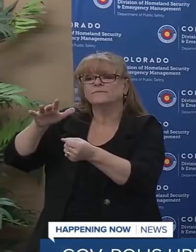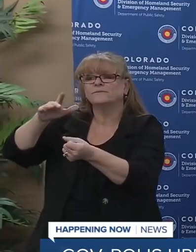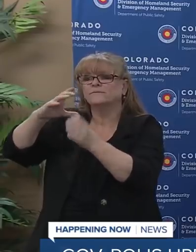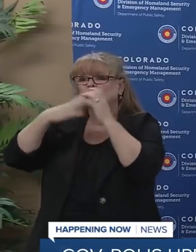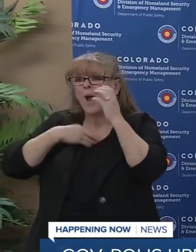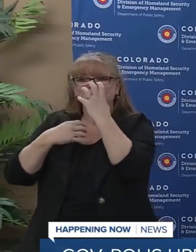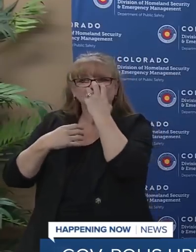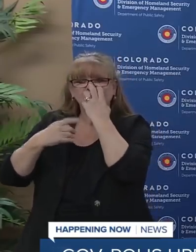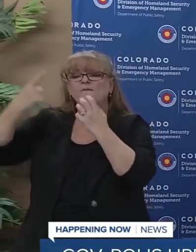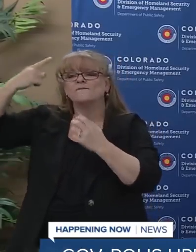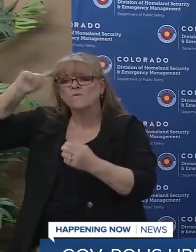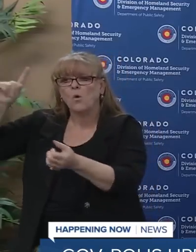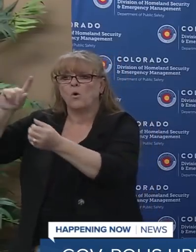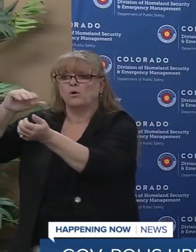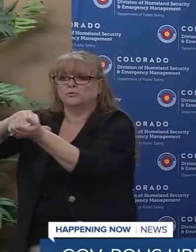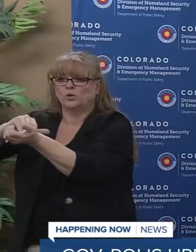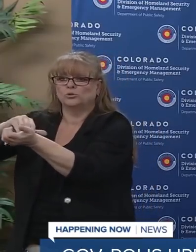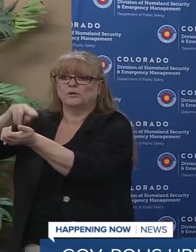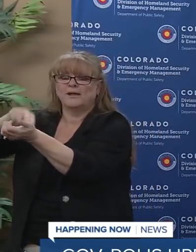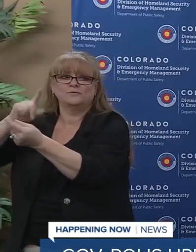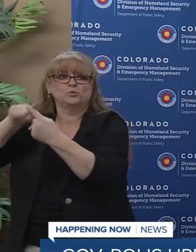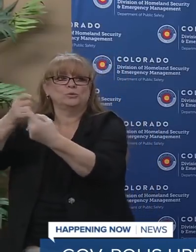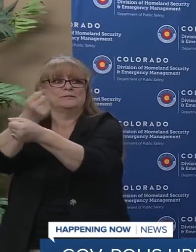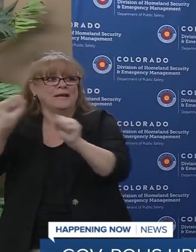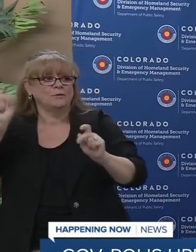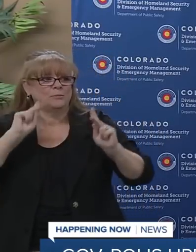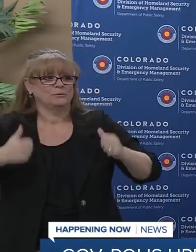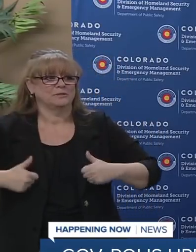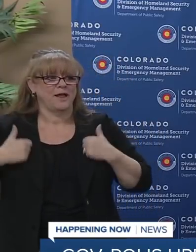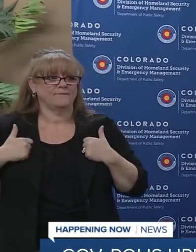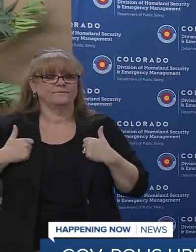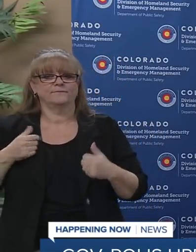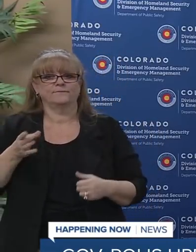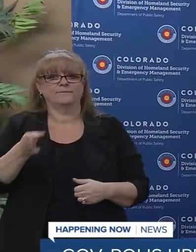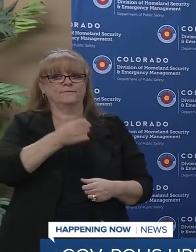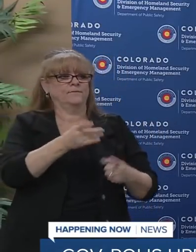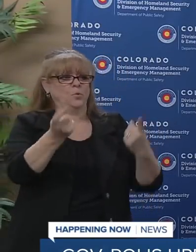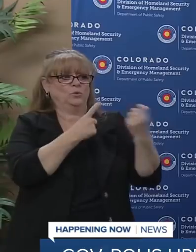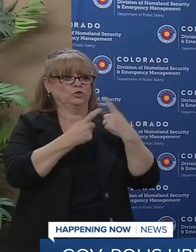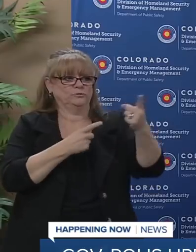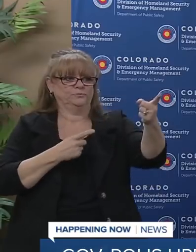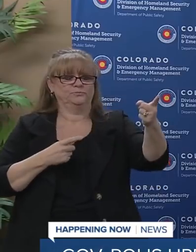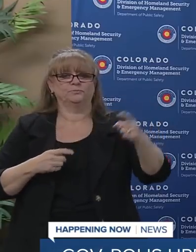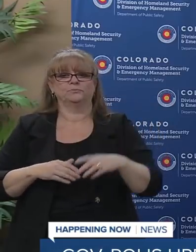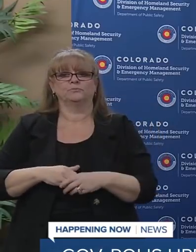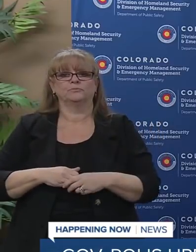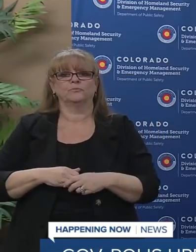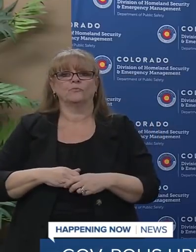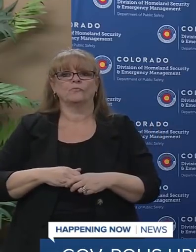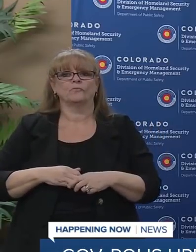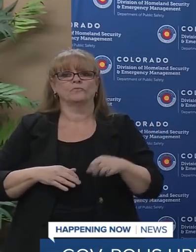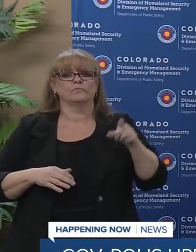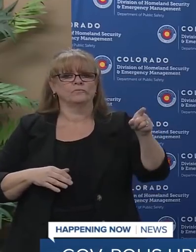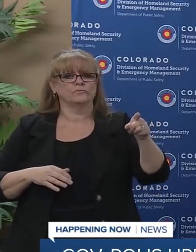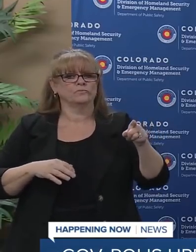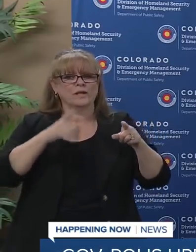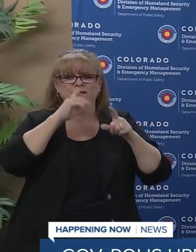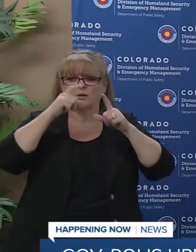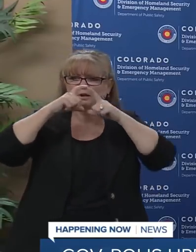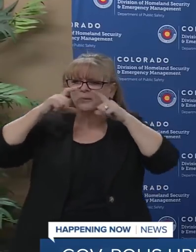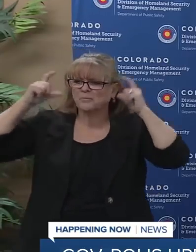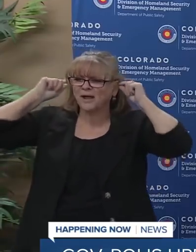talk about the mask thing is one thing that you want to make cool, but why not use this opportunity now to extend the